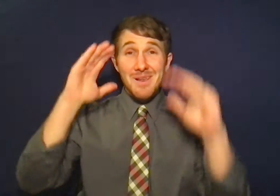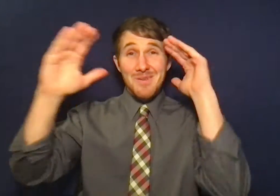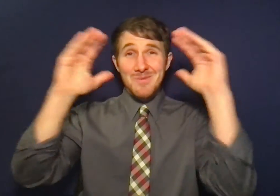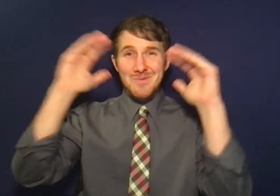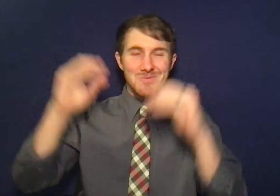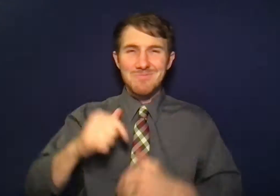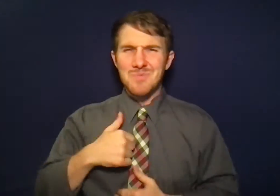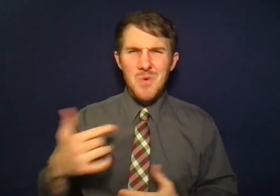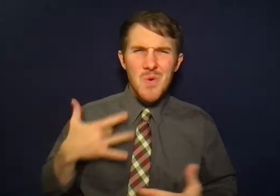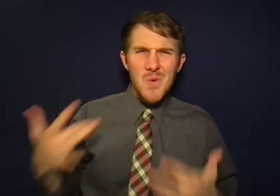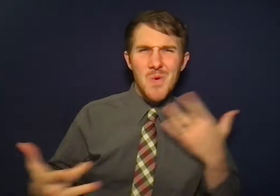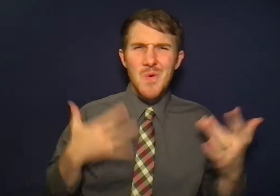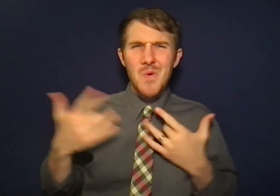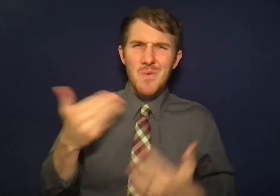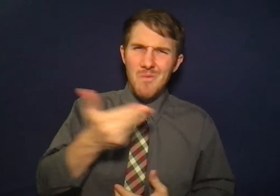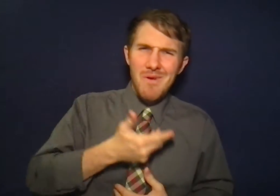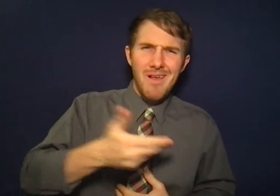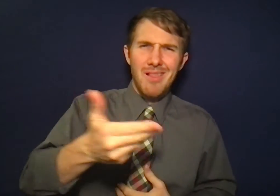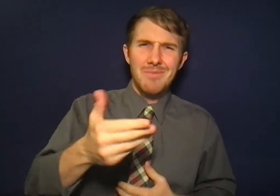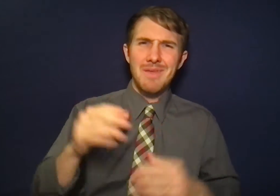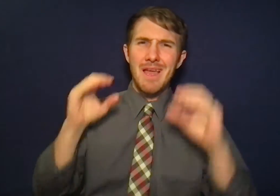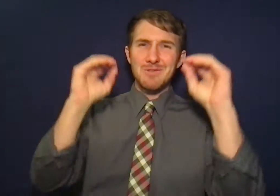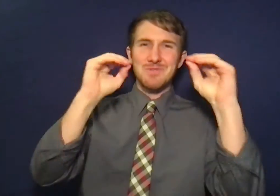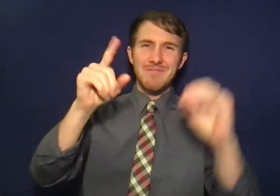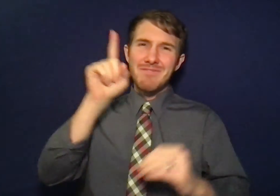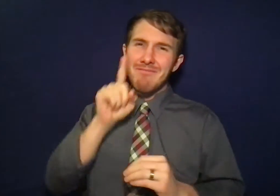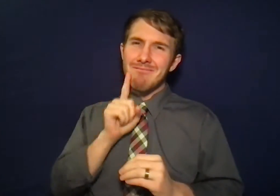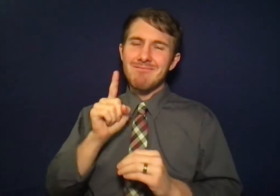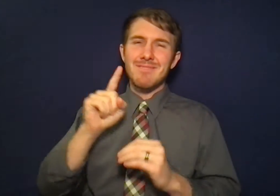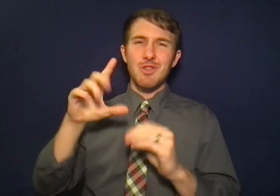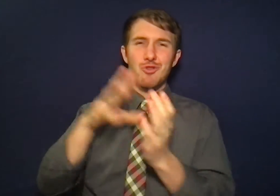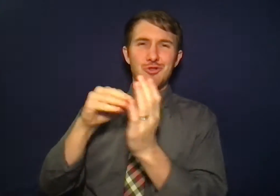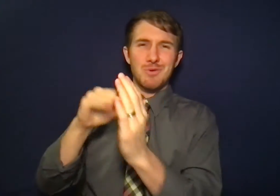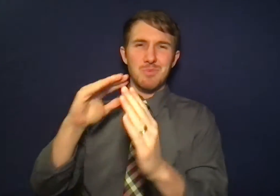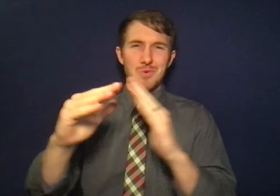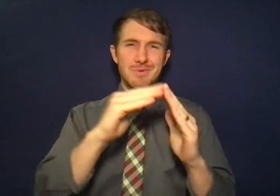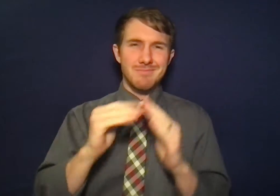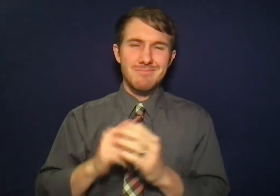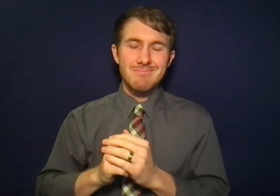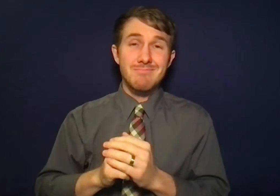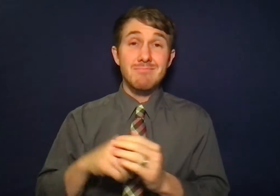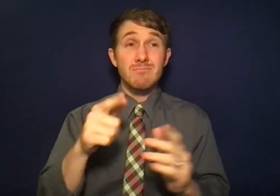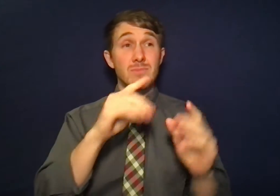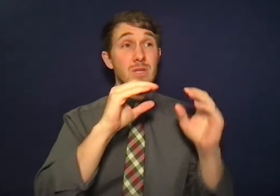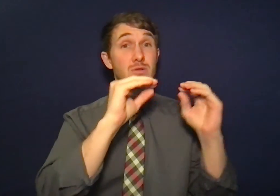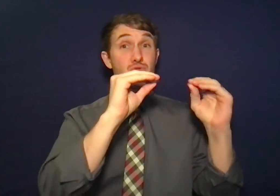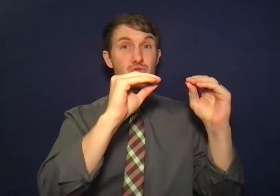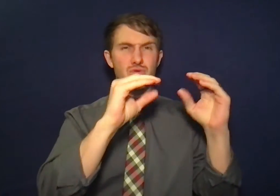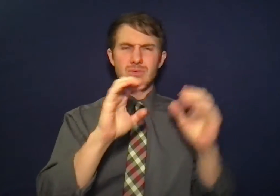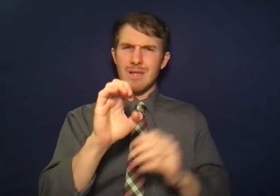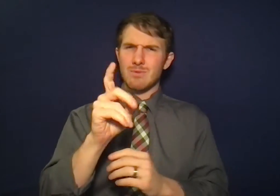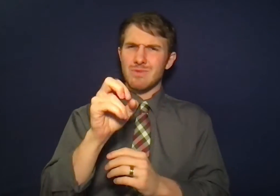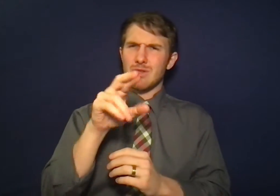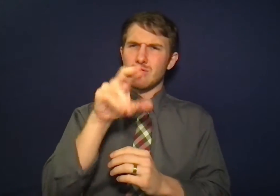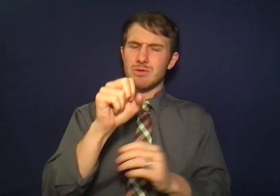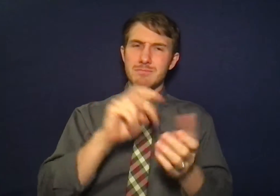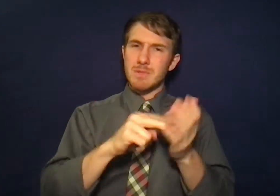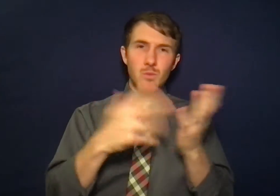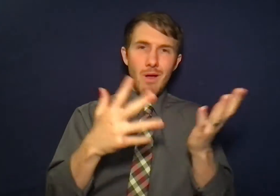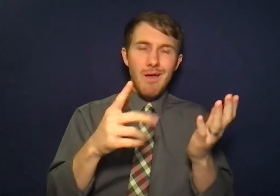Hello, I am thrilled to welcome you to the Educators of the Deaf learning communities. Educators include all who are engaged with